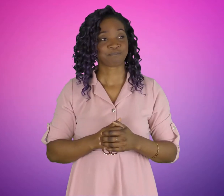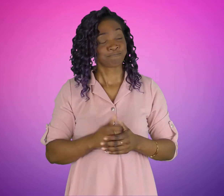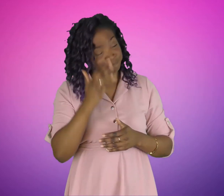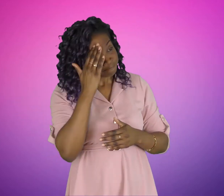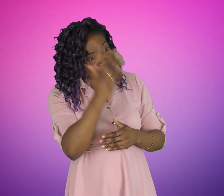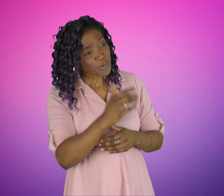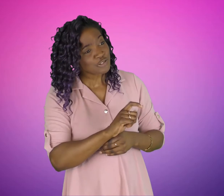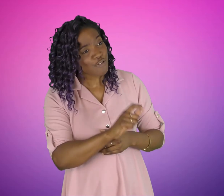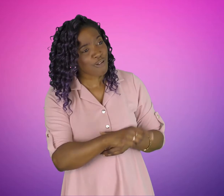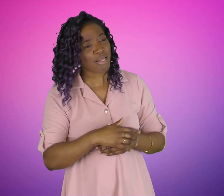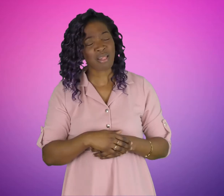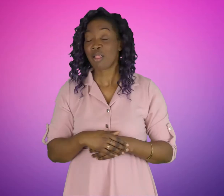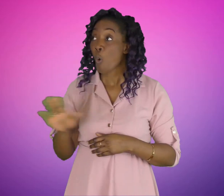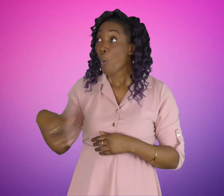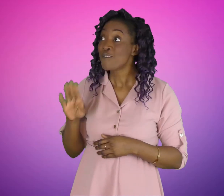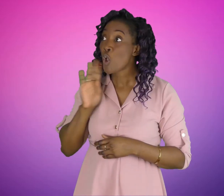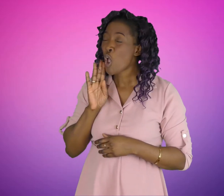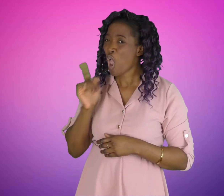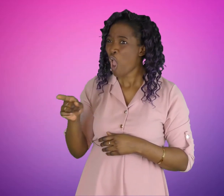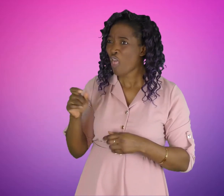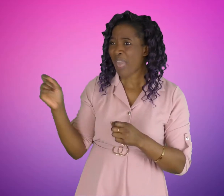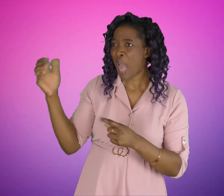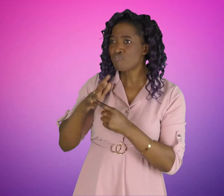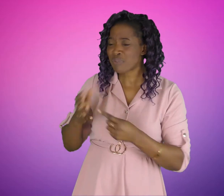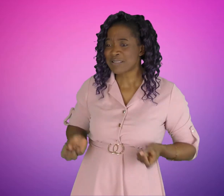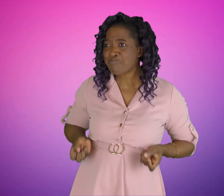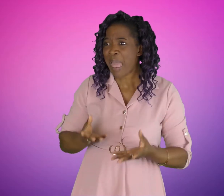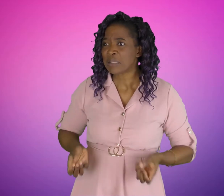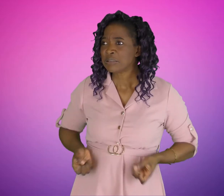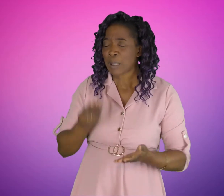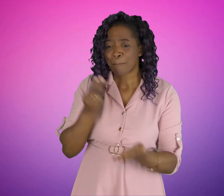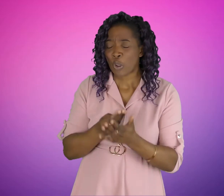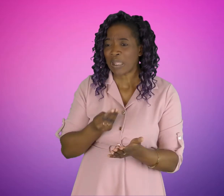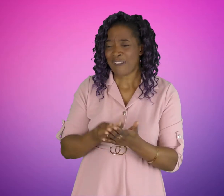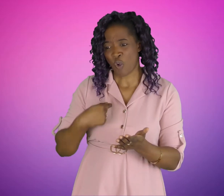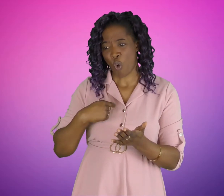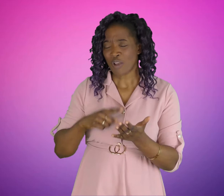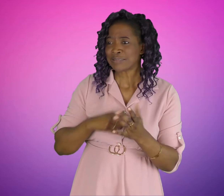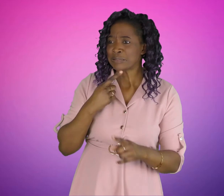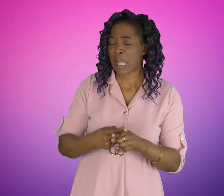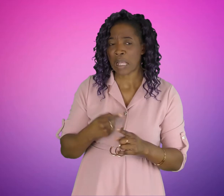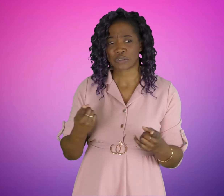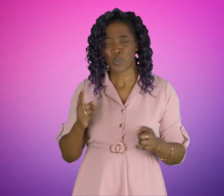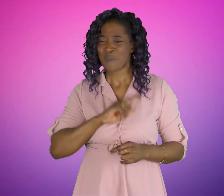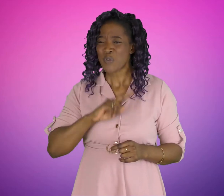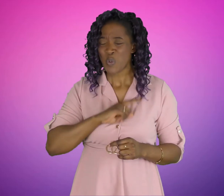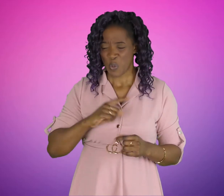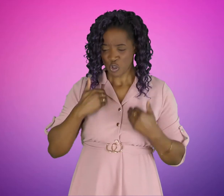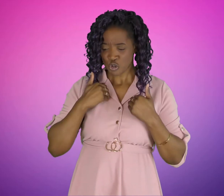hear? The Emperor's only gone and spent a load of our tax money to have some suit made. It's brilliant, innit? Just goes to show we don't need